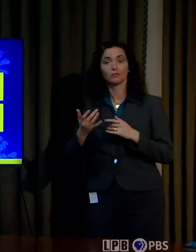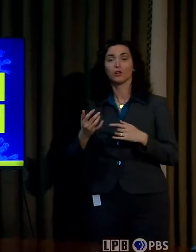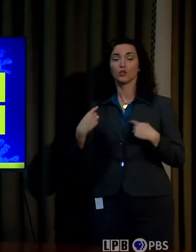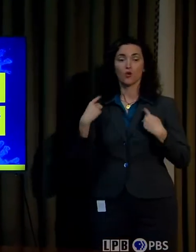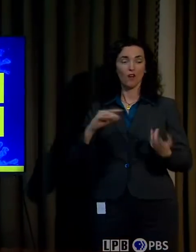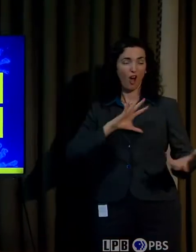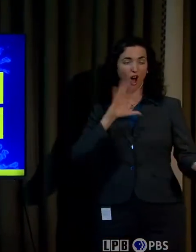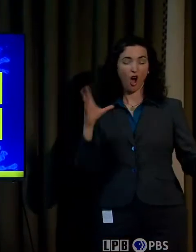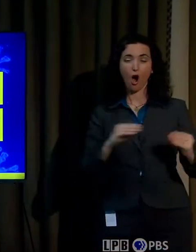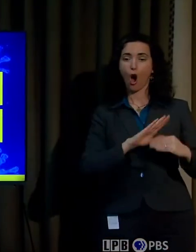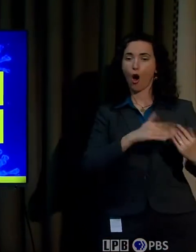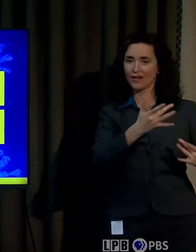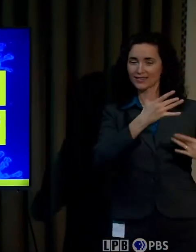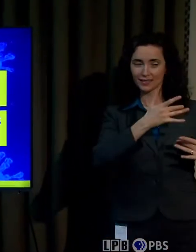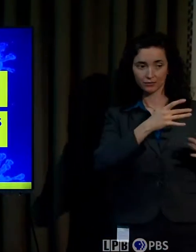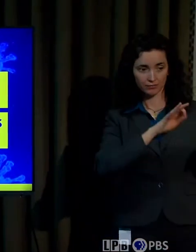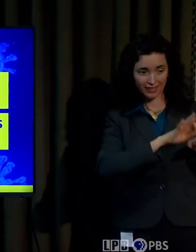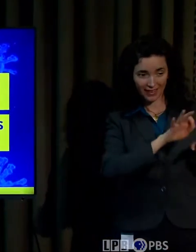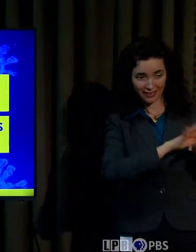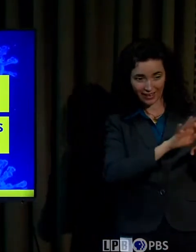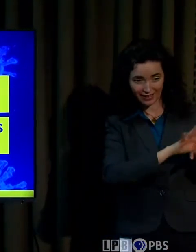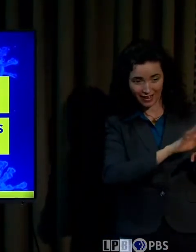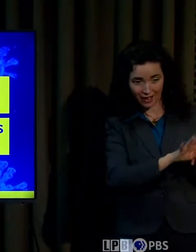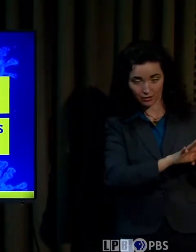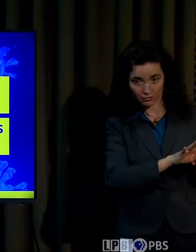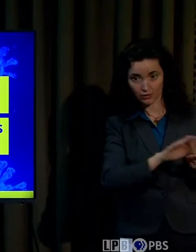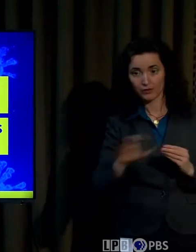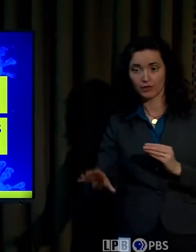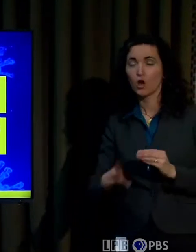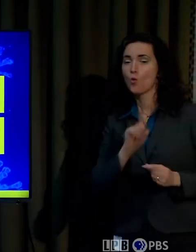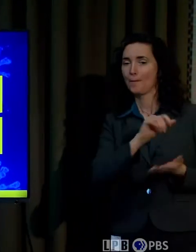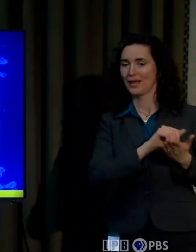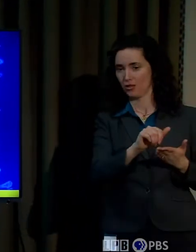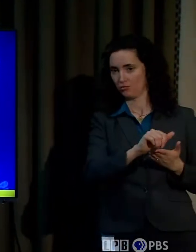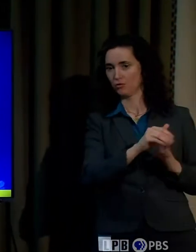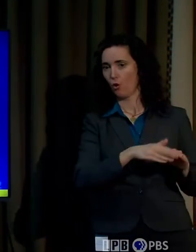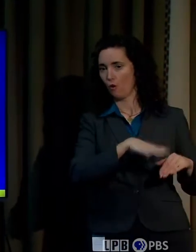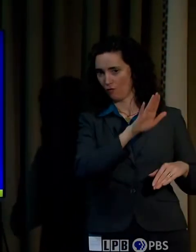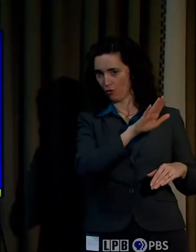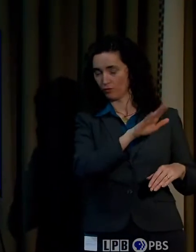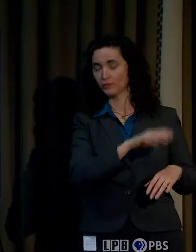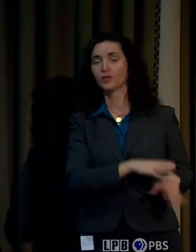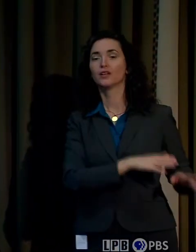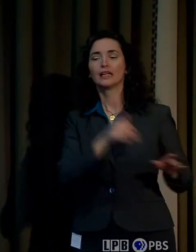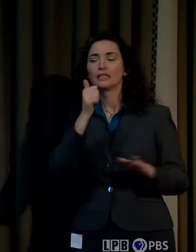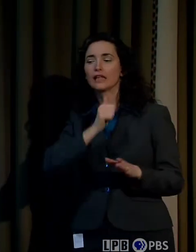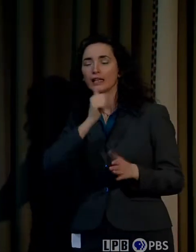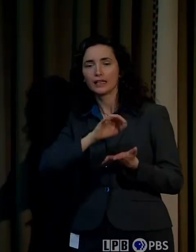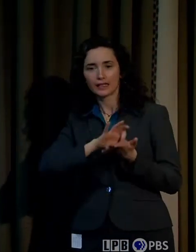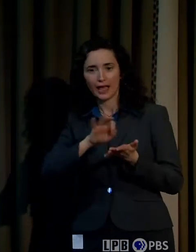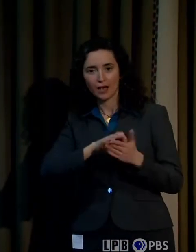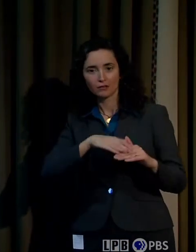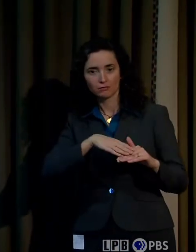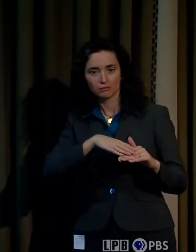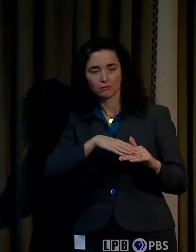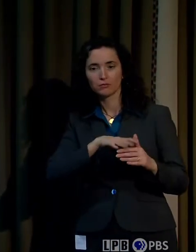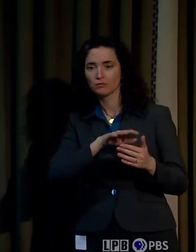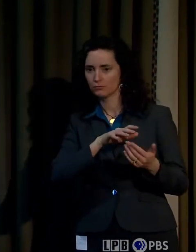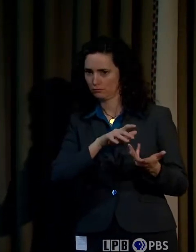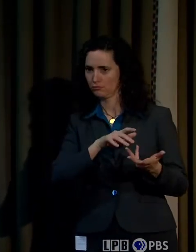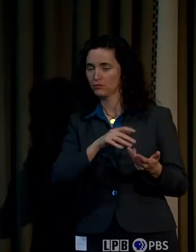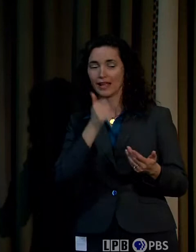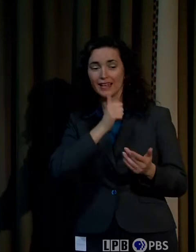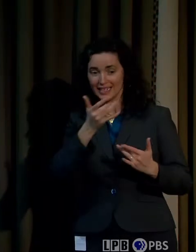1 million. It surpassed 1 million before we added those in, by the way, and to our new daily case count. We had been tracking reinfections the